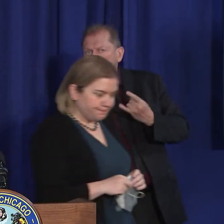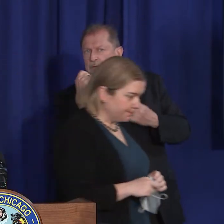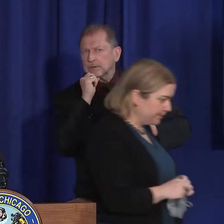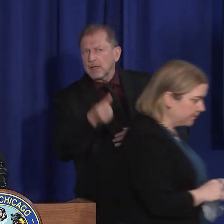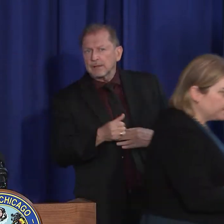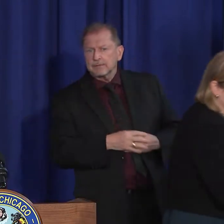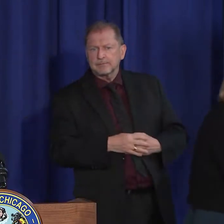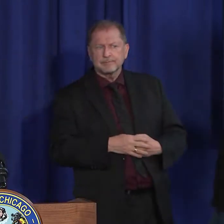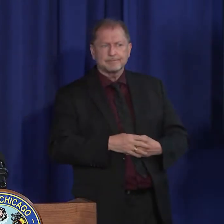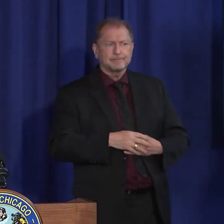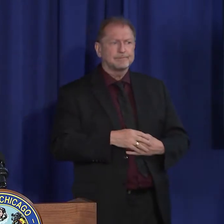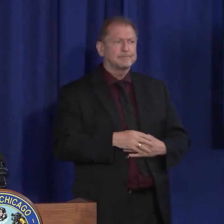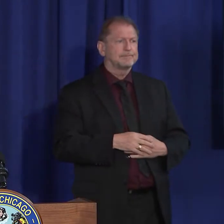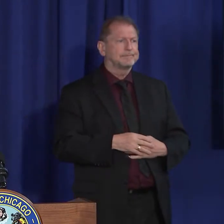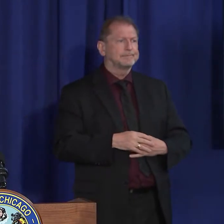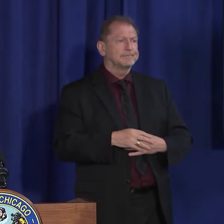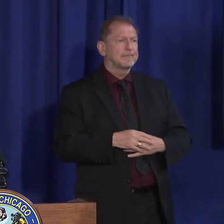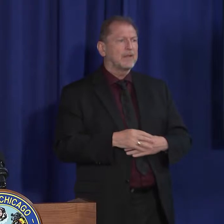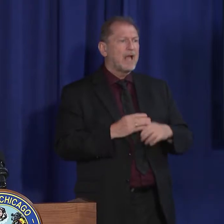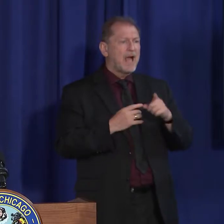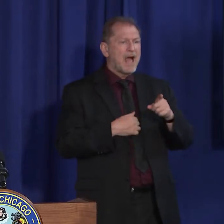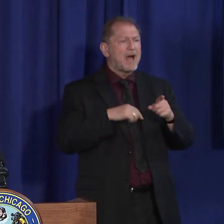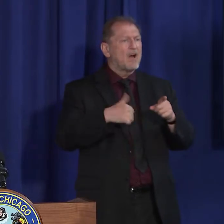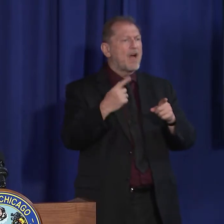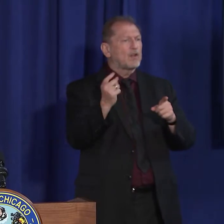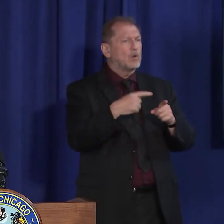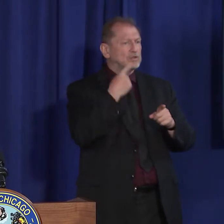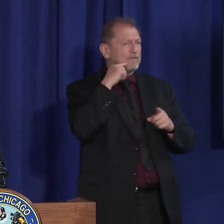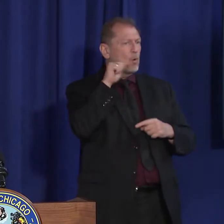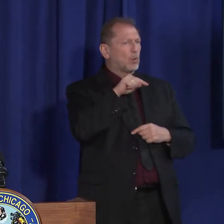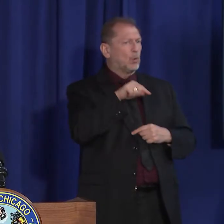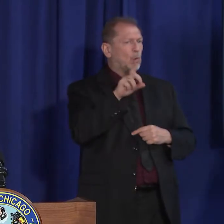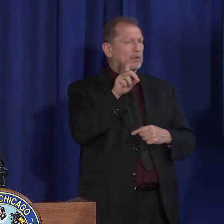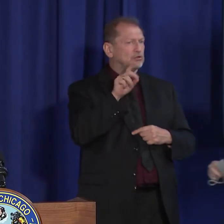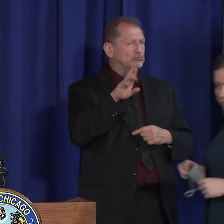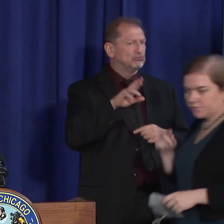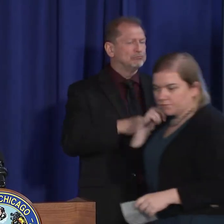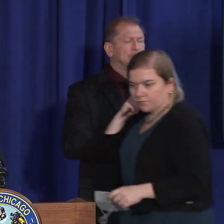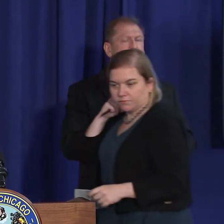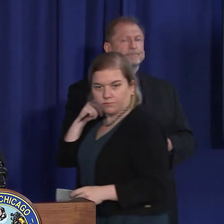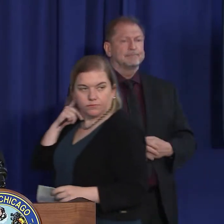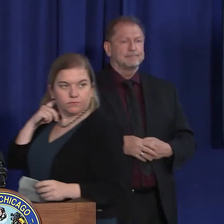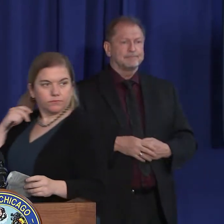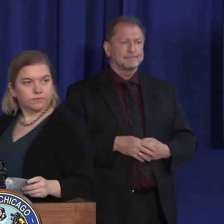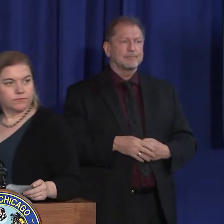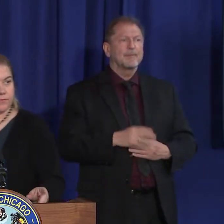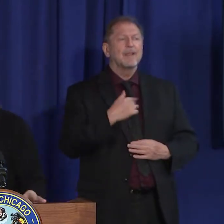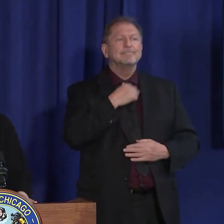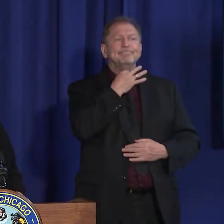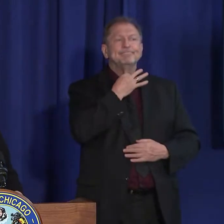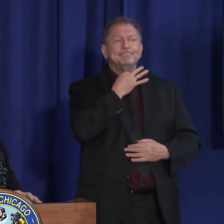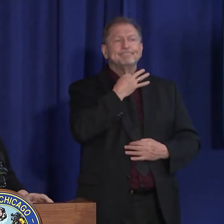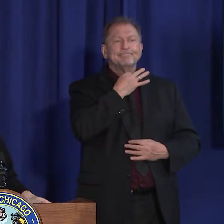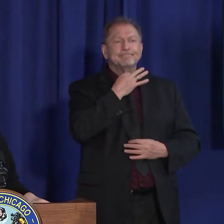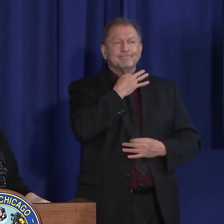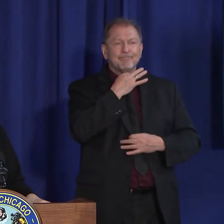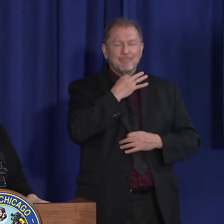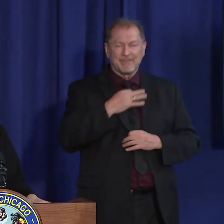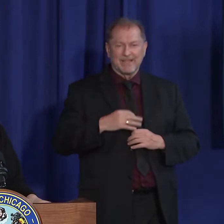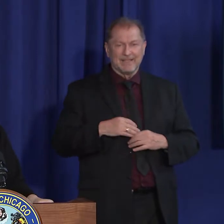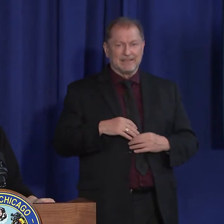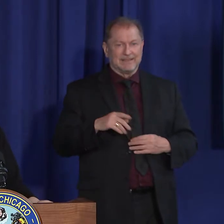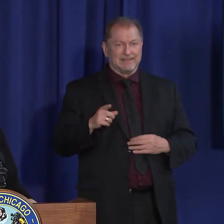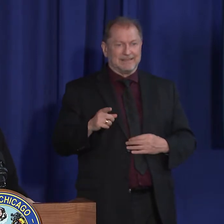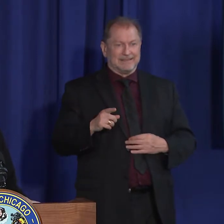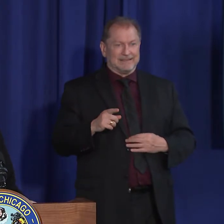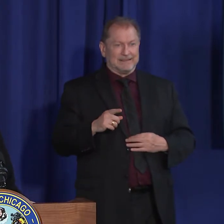Doctor. Craig Delamore, please. And Doctor, if you could stay there for just a second. I want to ask the what could go wrong question, which